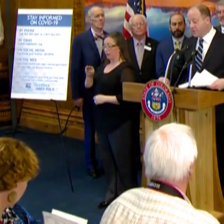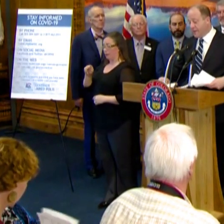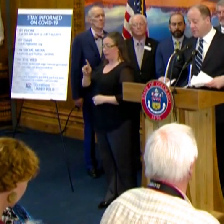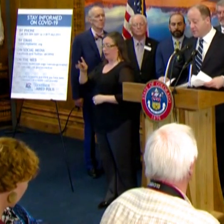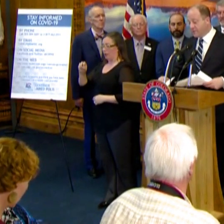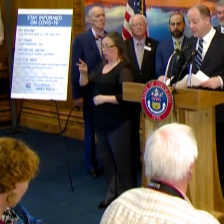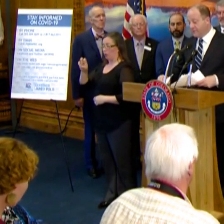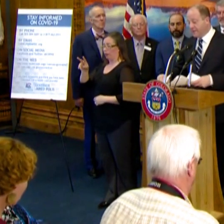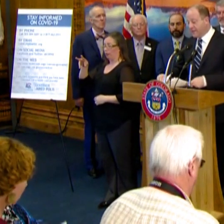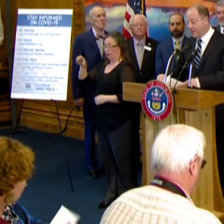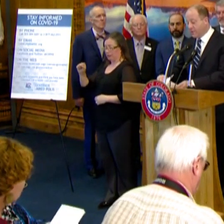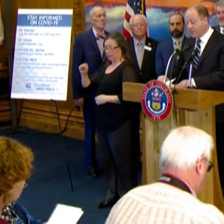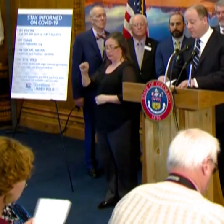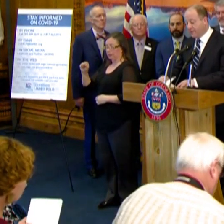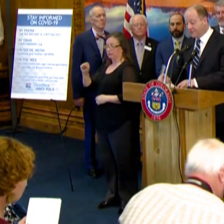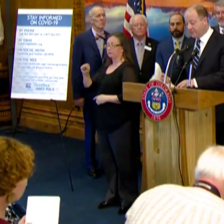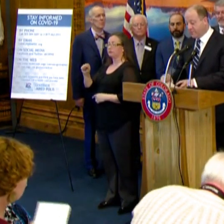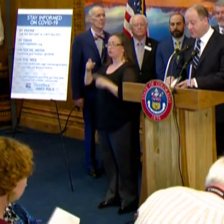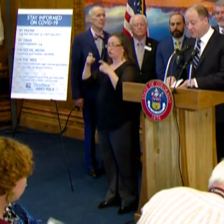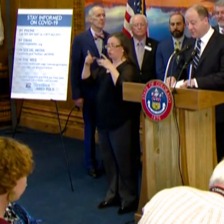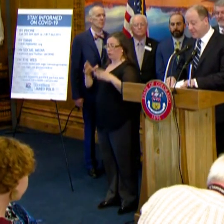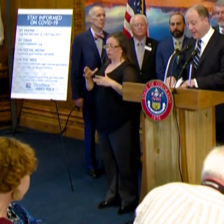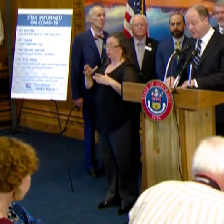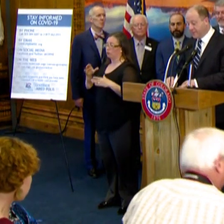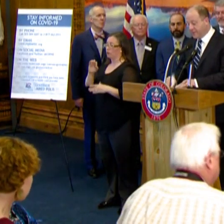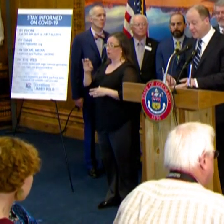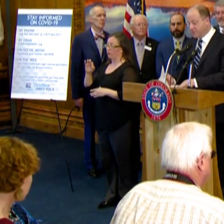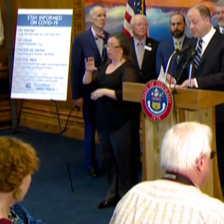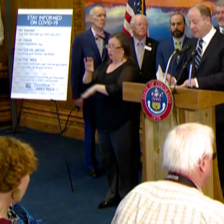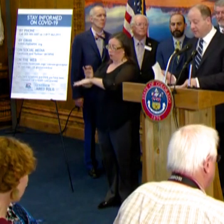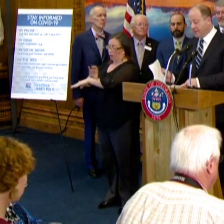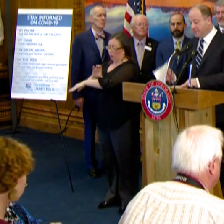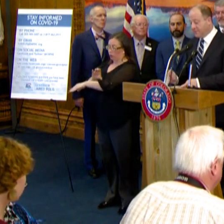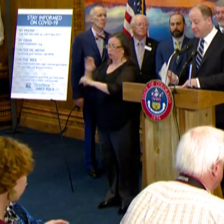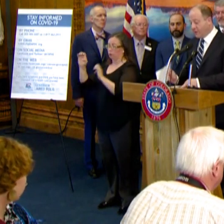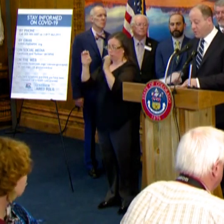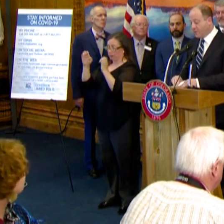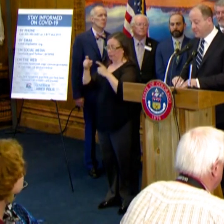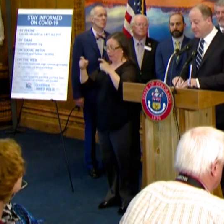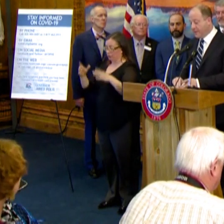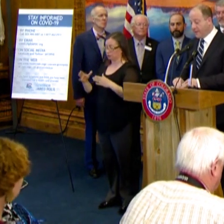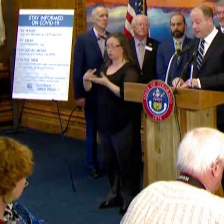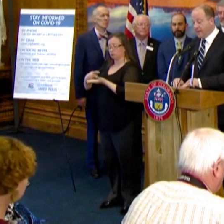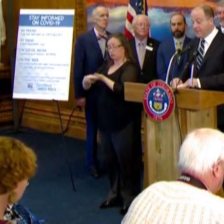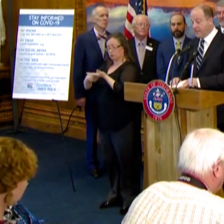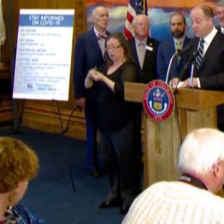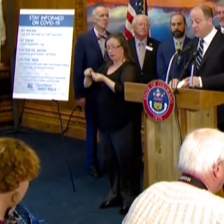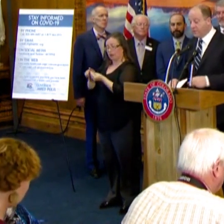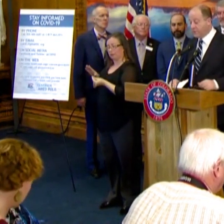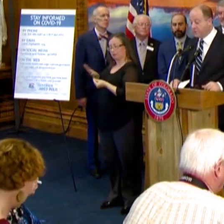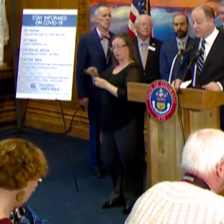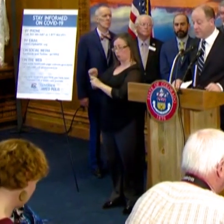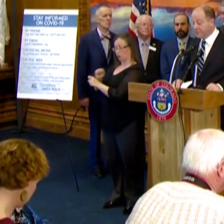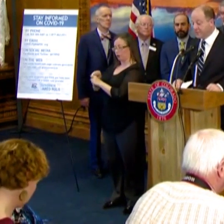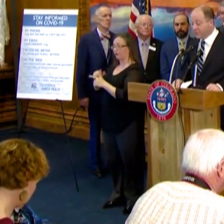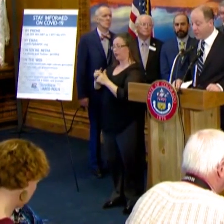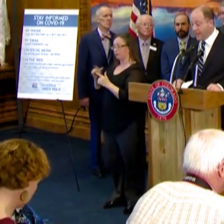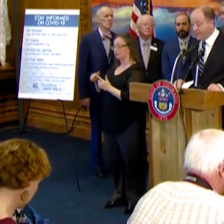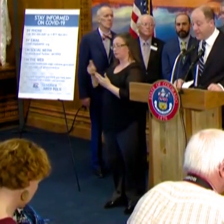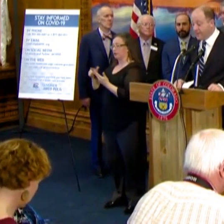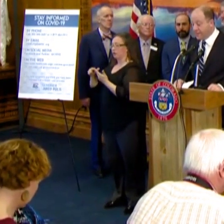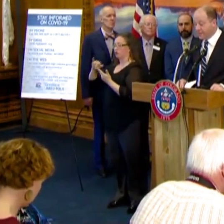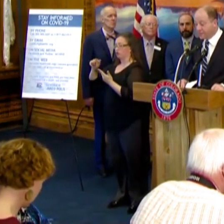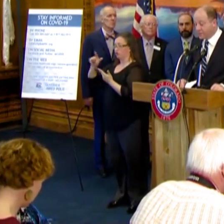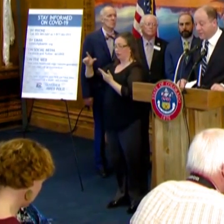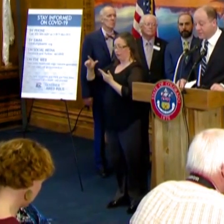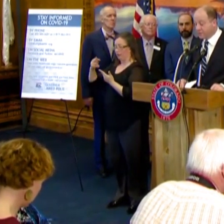Willis, our director of the Colorado Office of Emergency Management, to talk about some of their work, and then we'll go to Jill